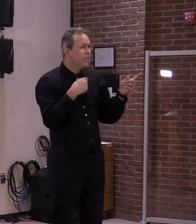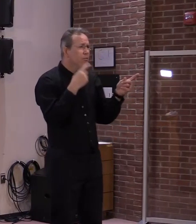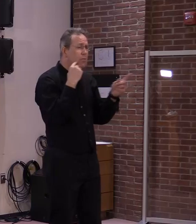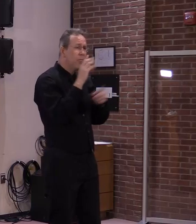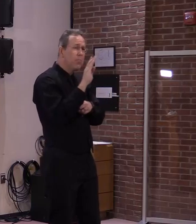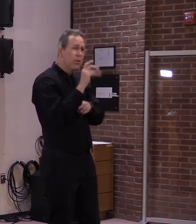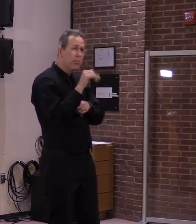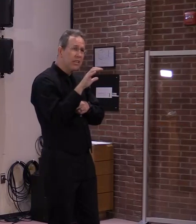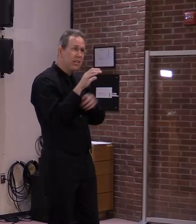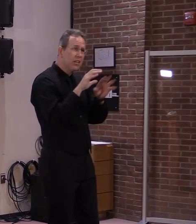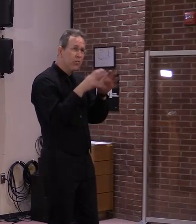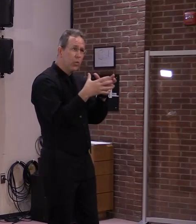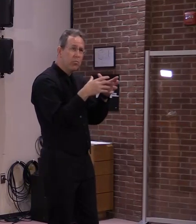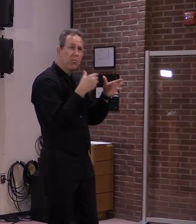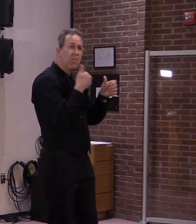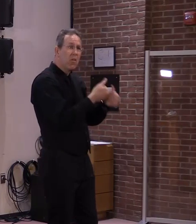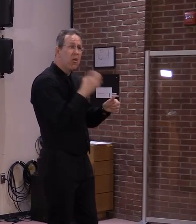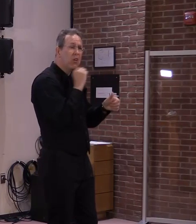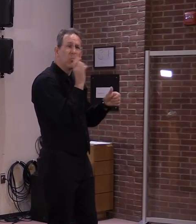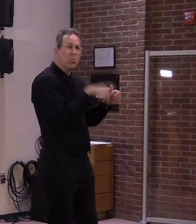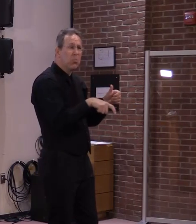The answer is yes.